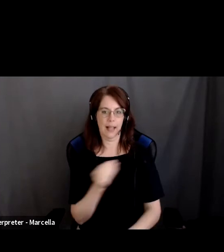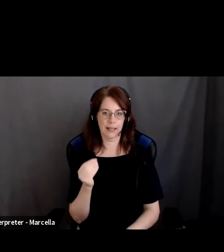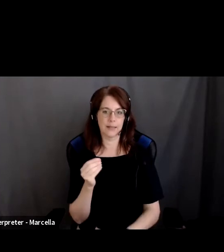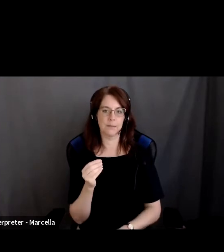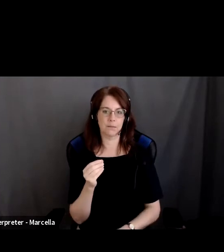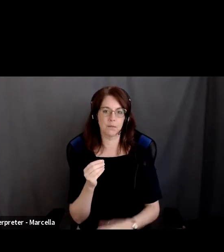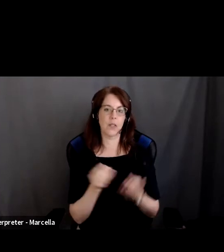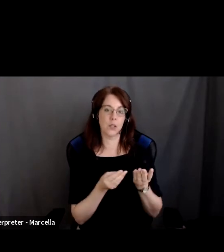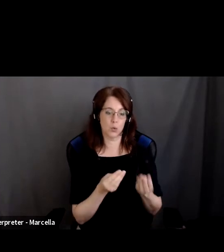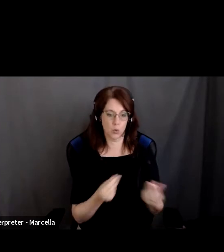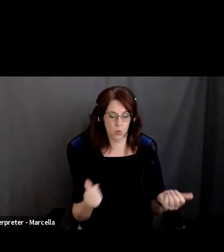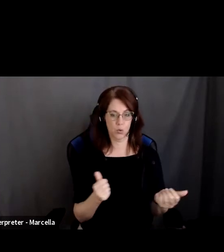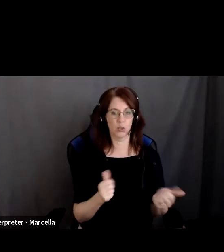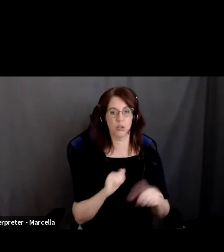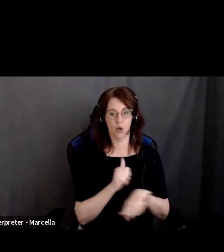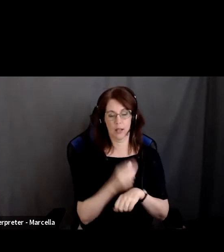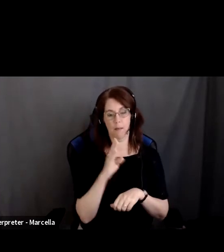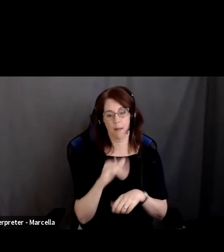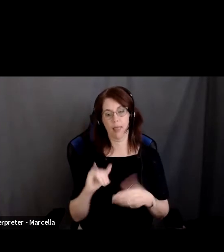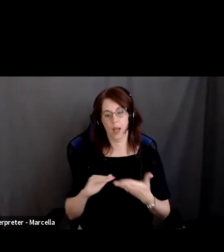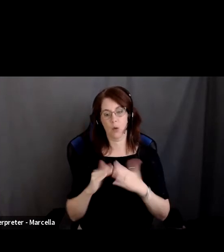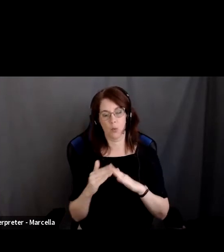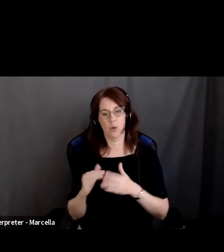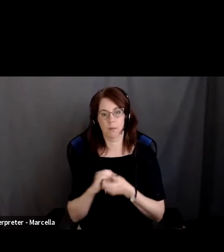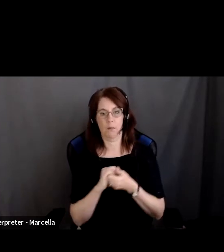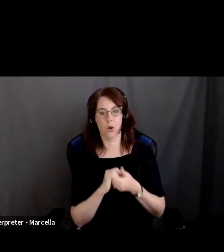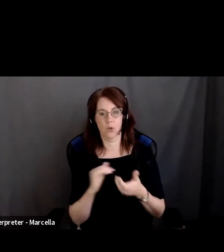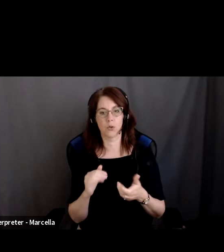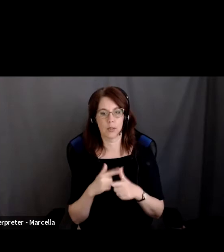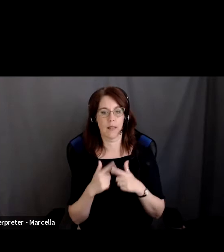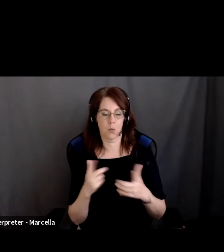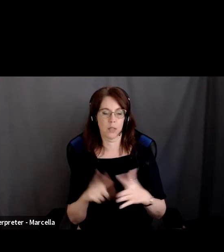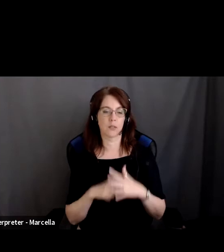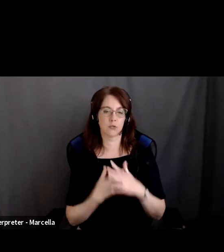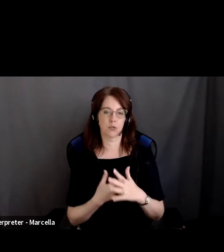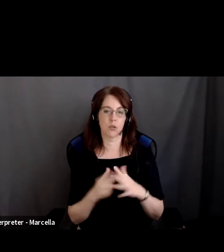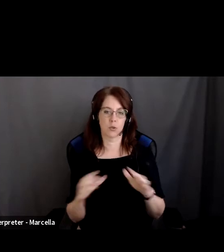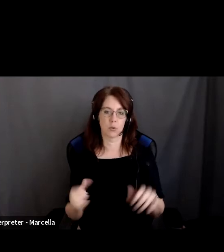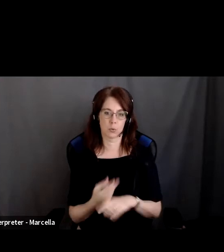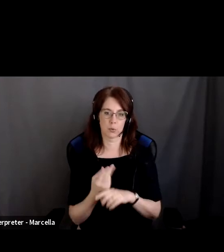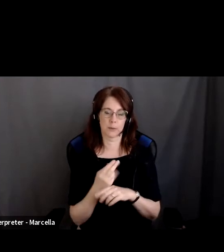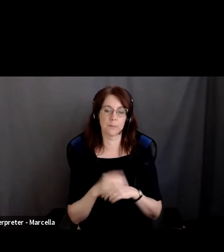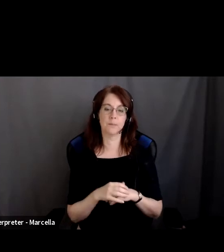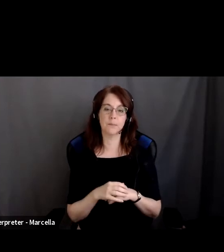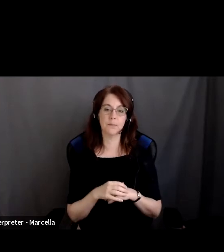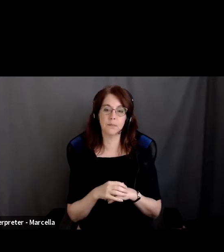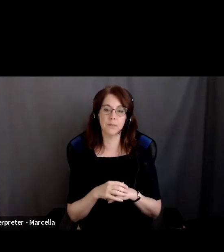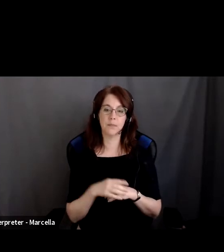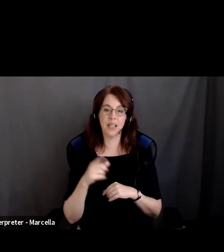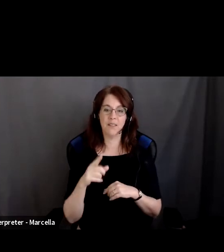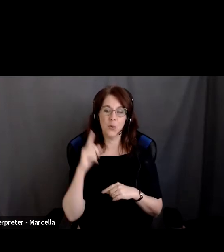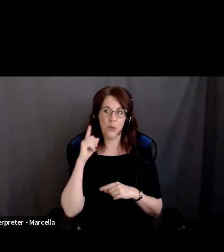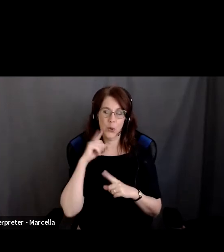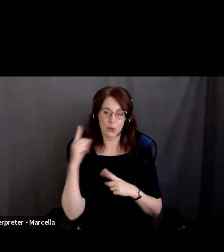the solutions that we then implement. As you've been hearing